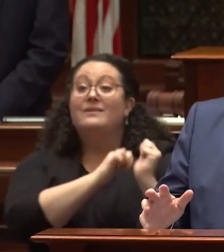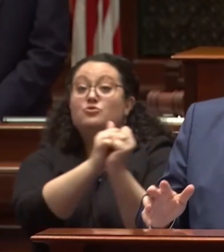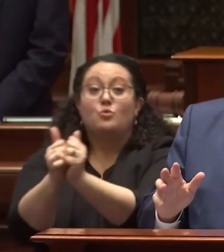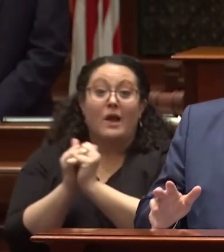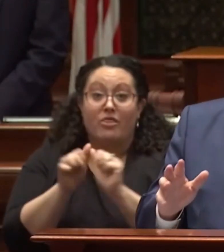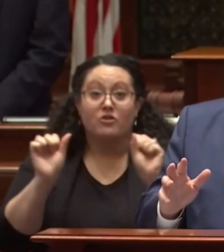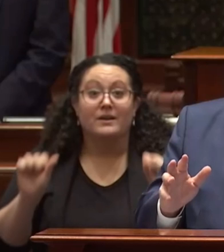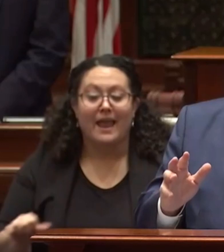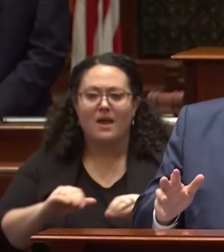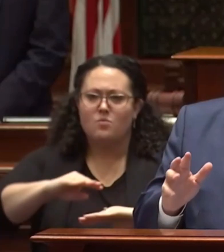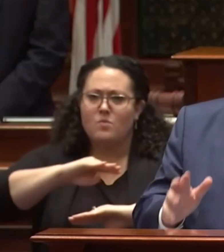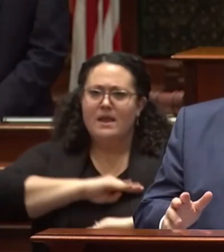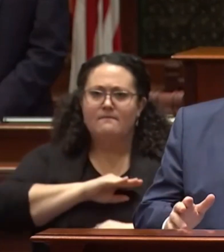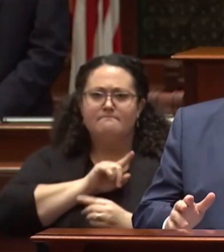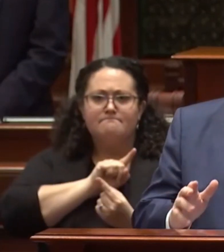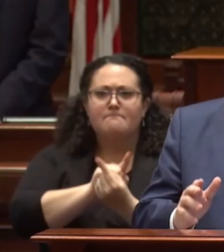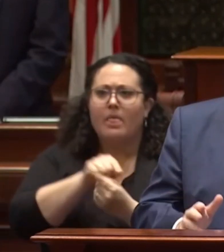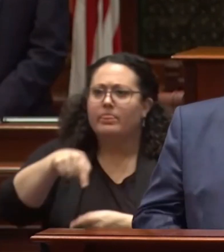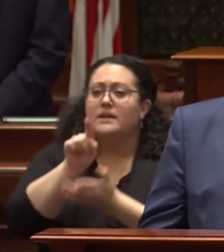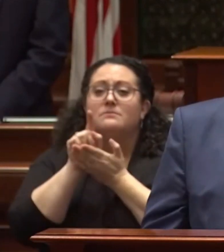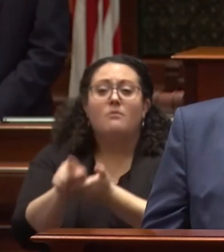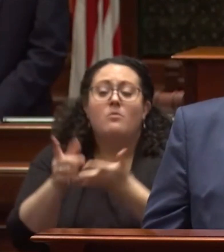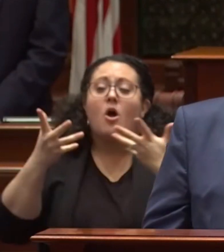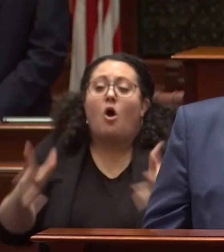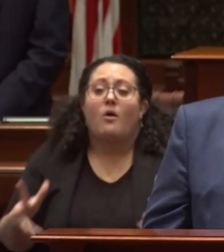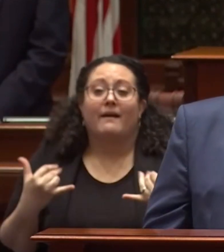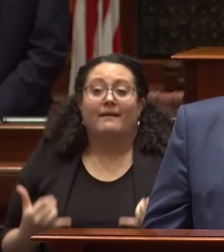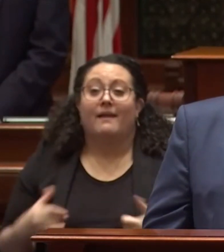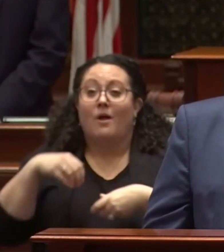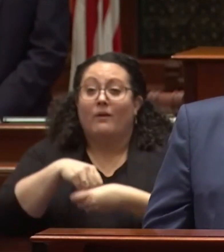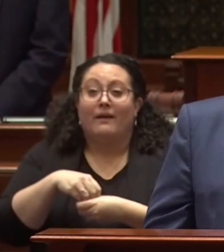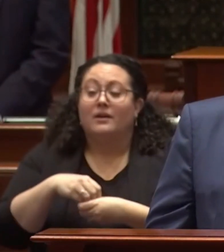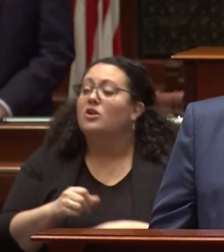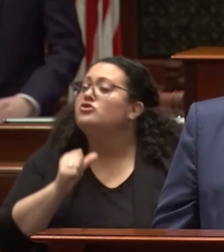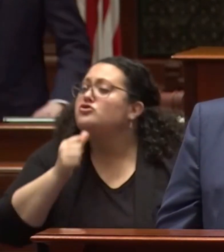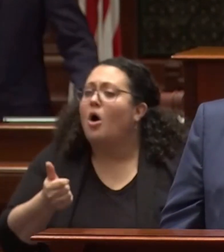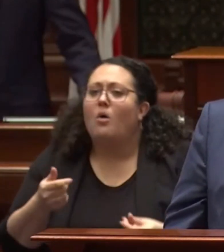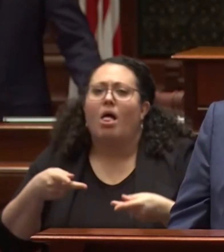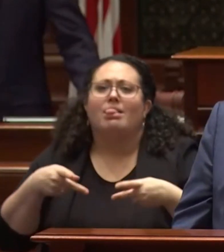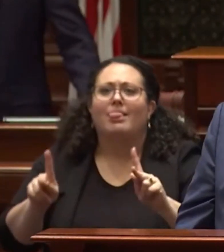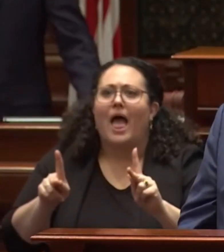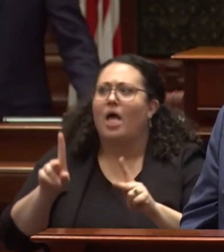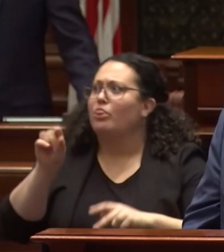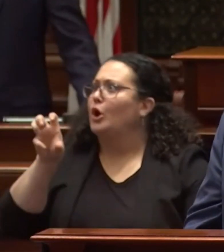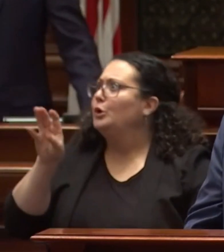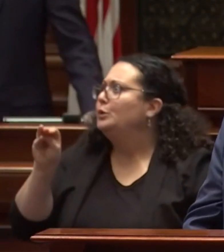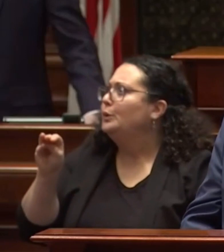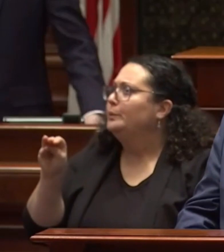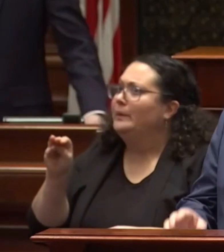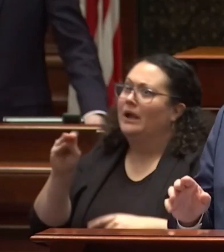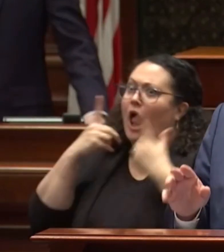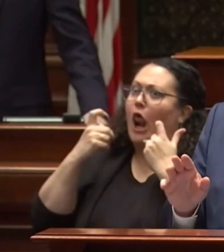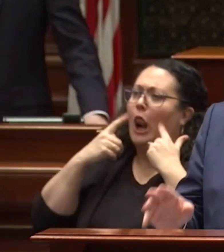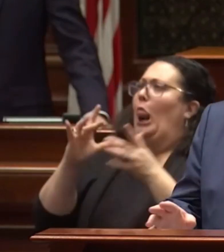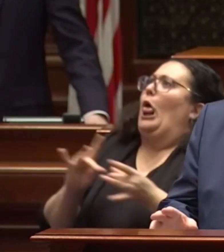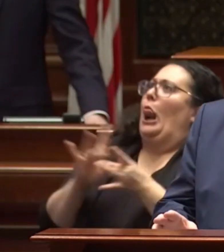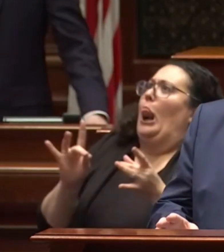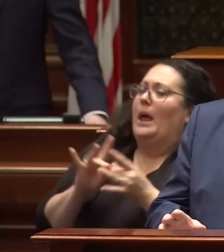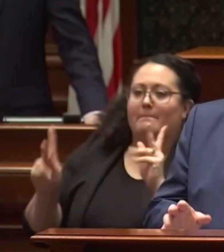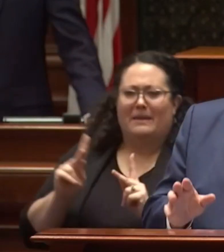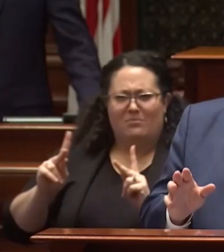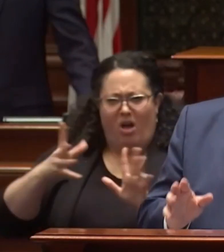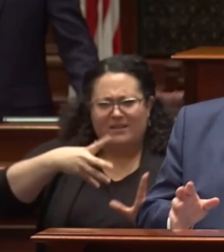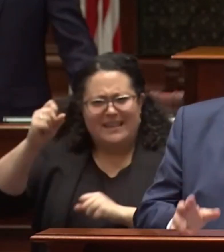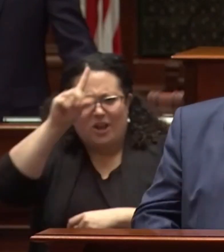together have met this moment that we are in. Do not let the doom grifters steal your